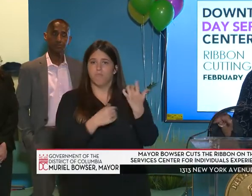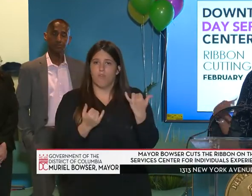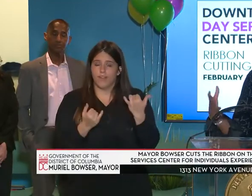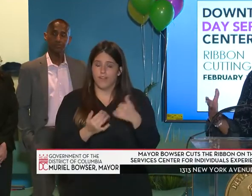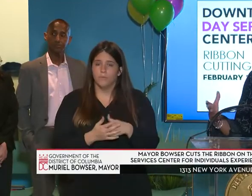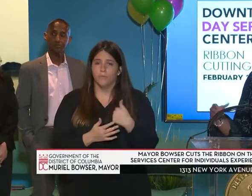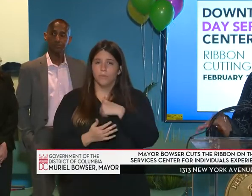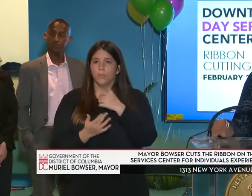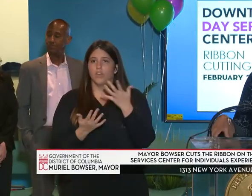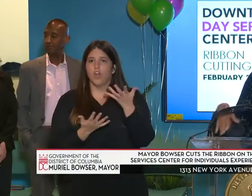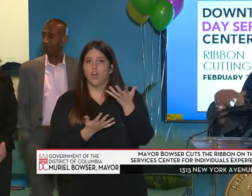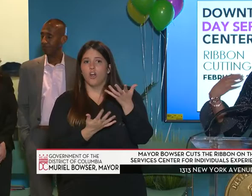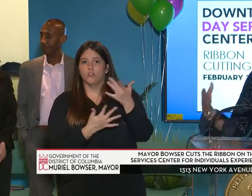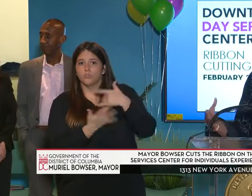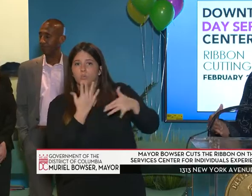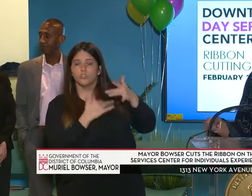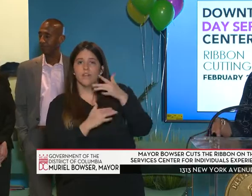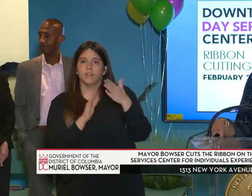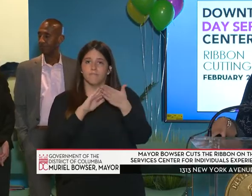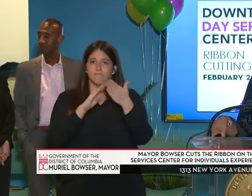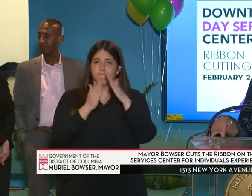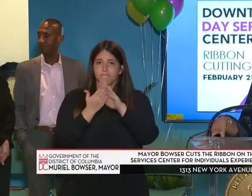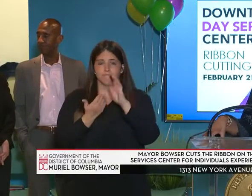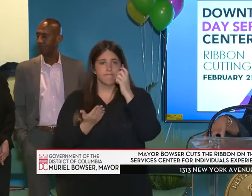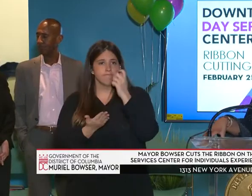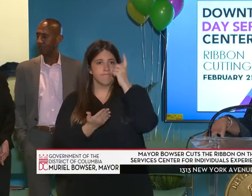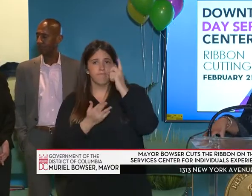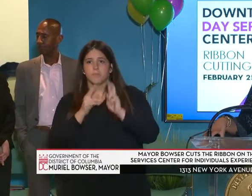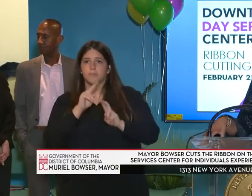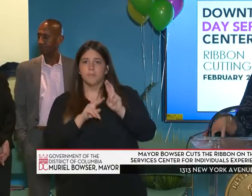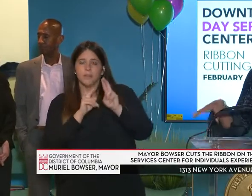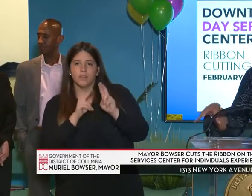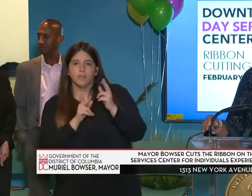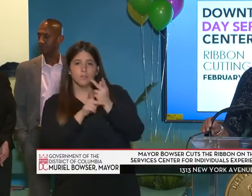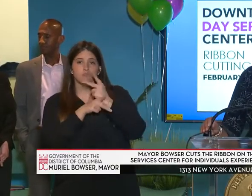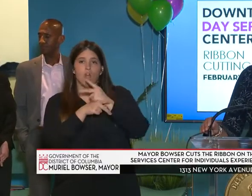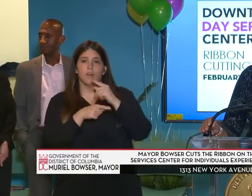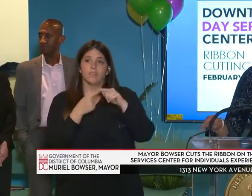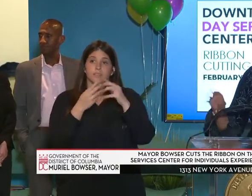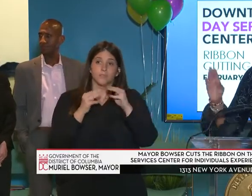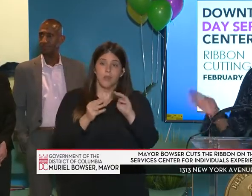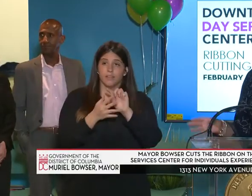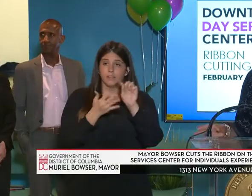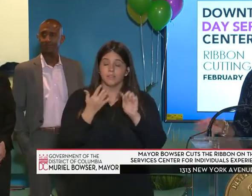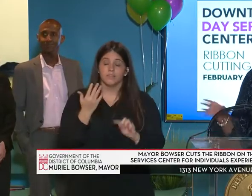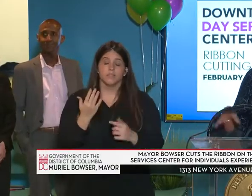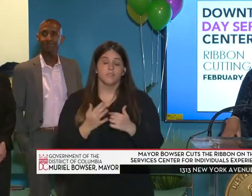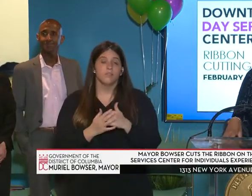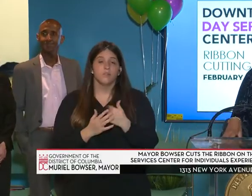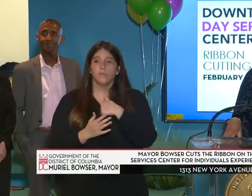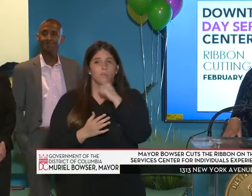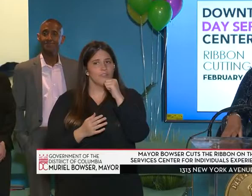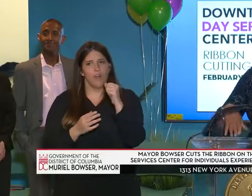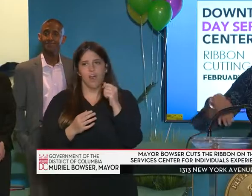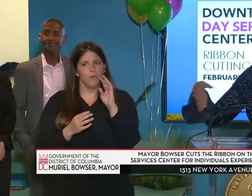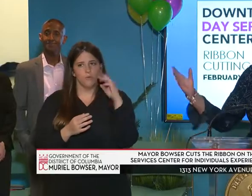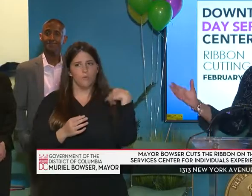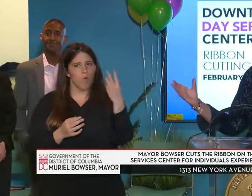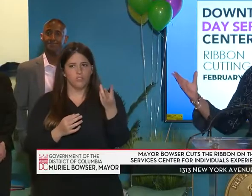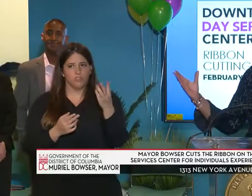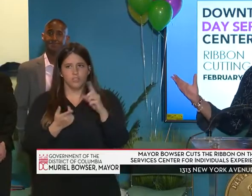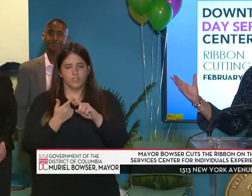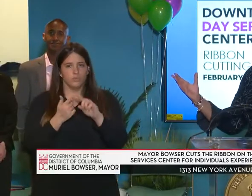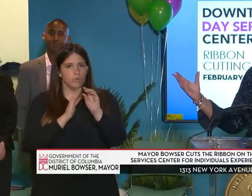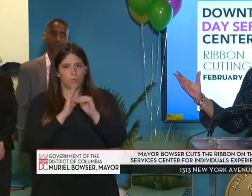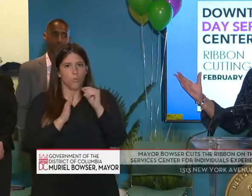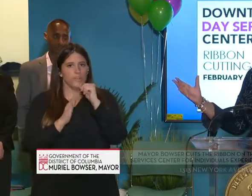are socializing with the community, understanding the building products and methods used. Now, we're not Washington or Oregon, which we don't